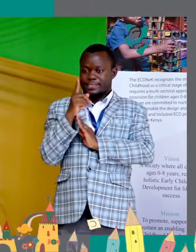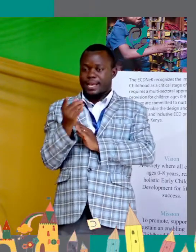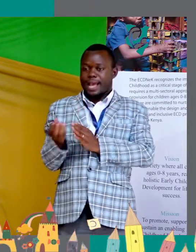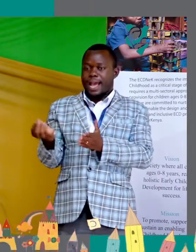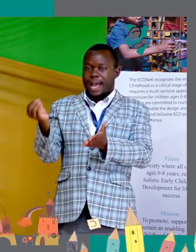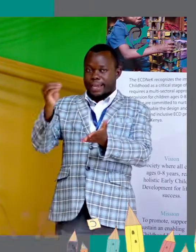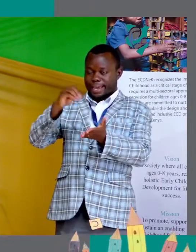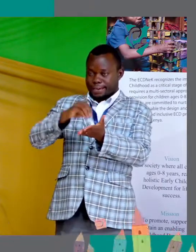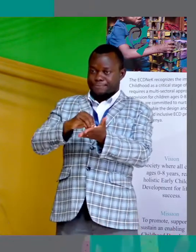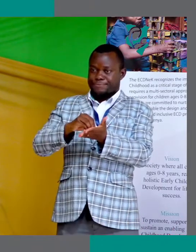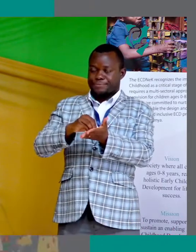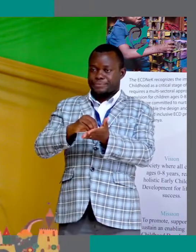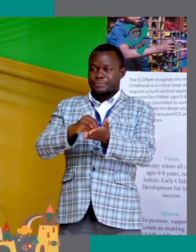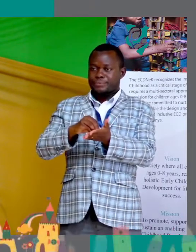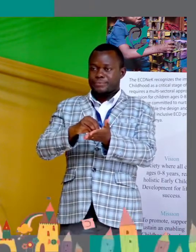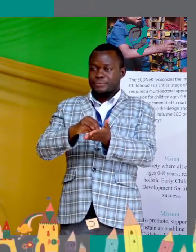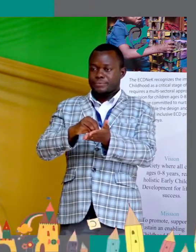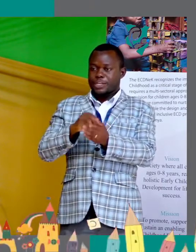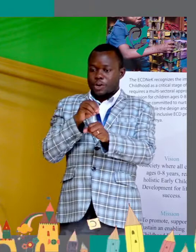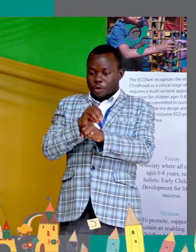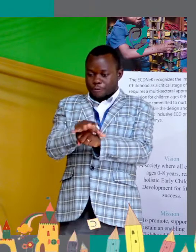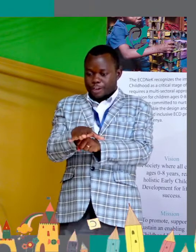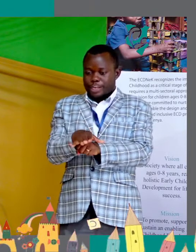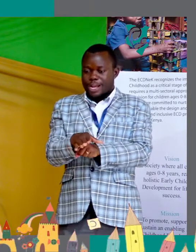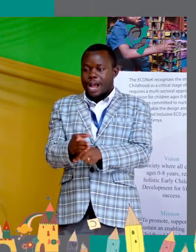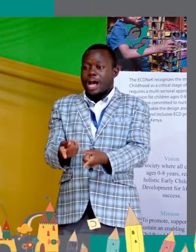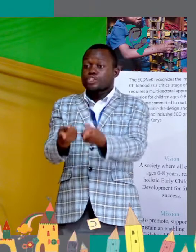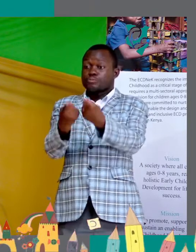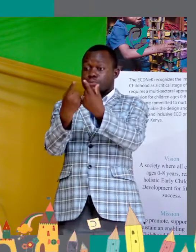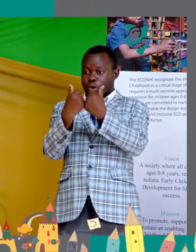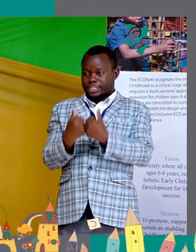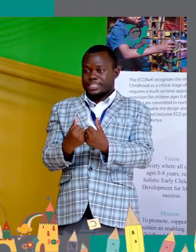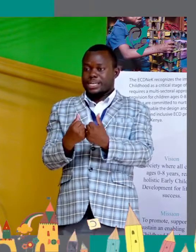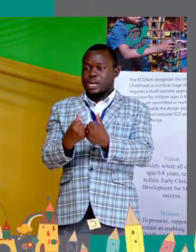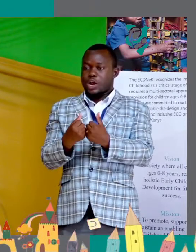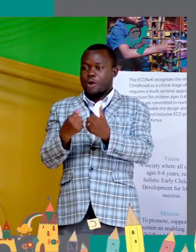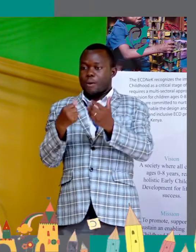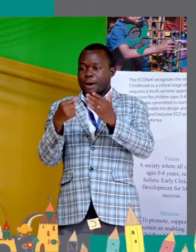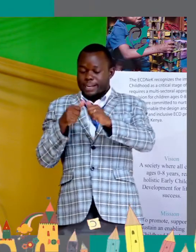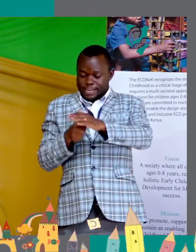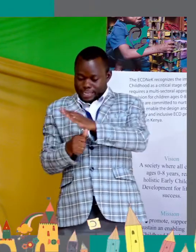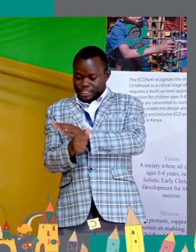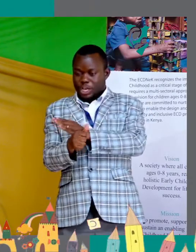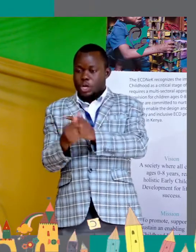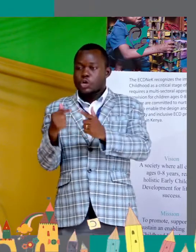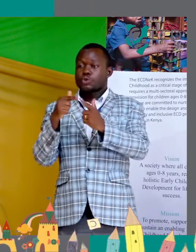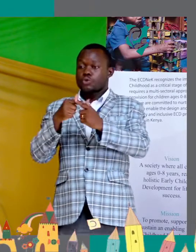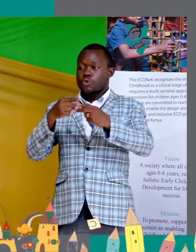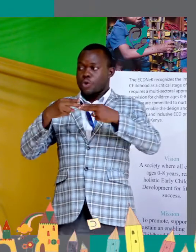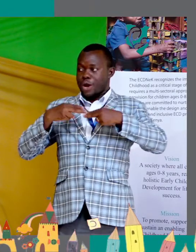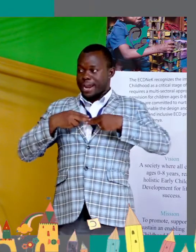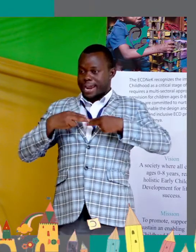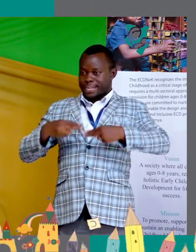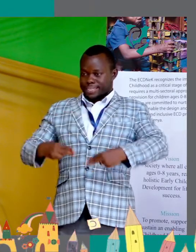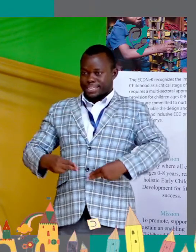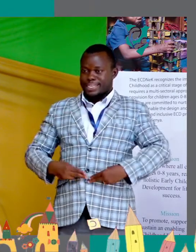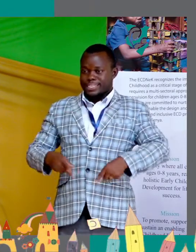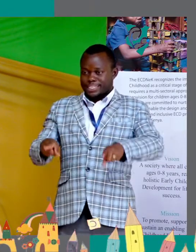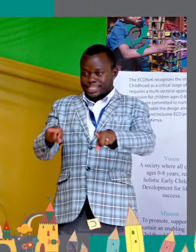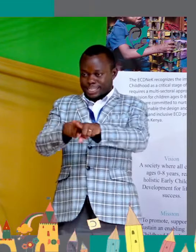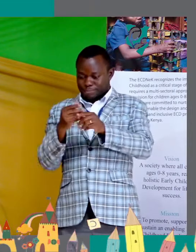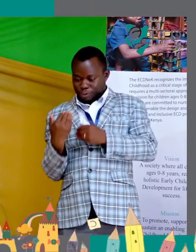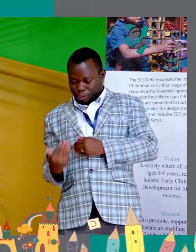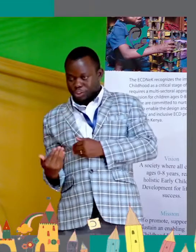COVID-19, as presented by Dr. posed a threat to access to basic healthcare. Many children had to miss